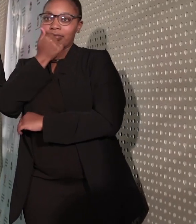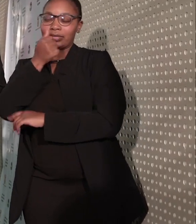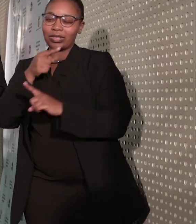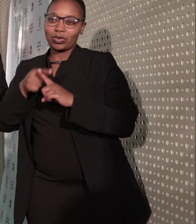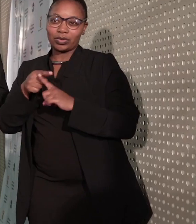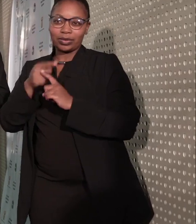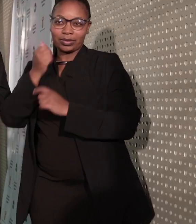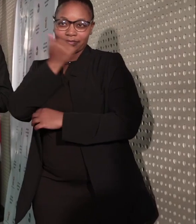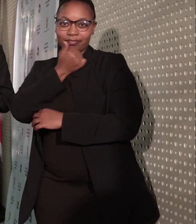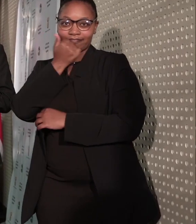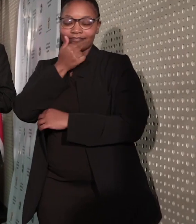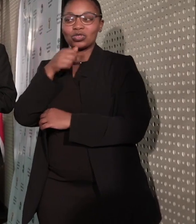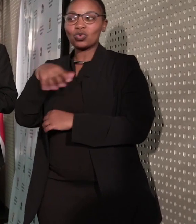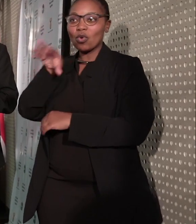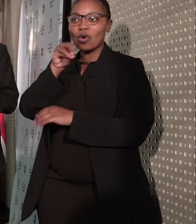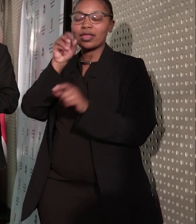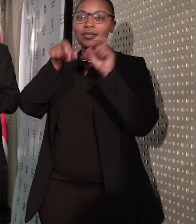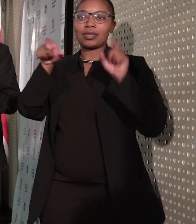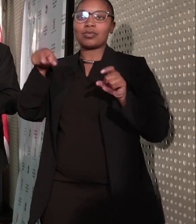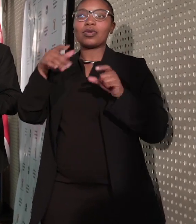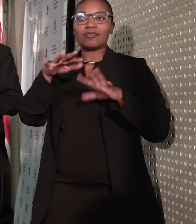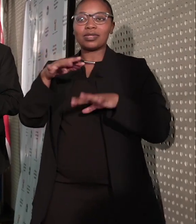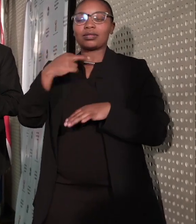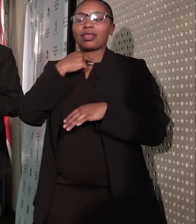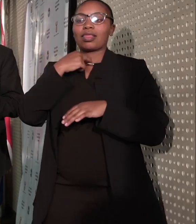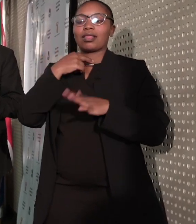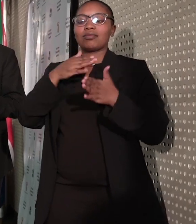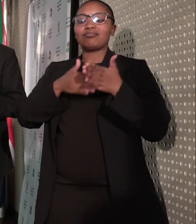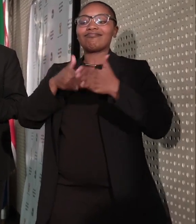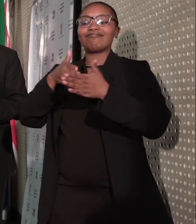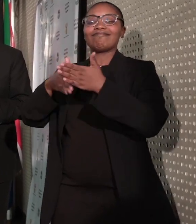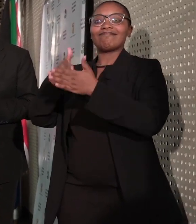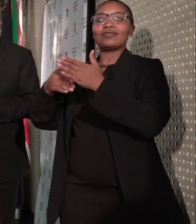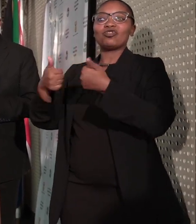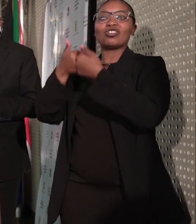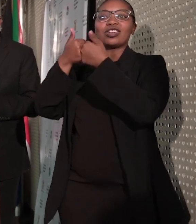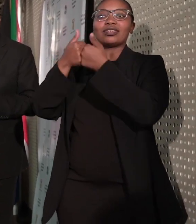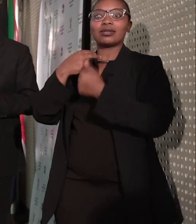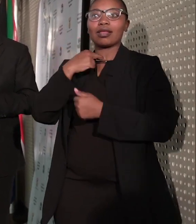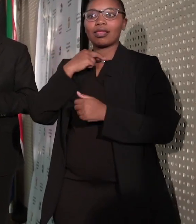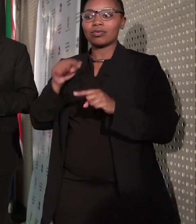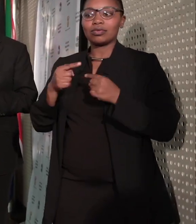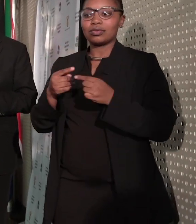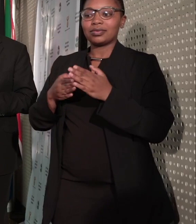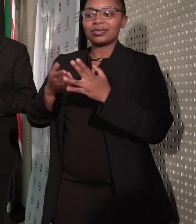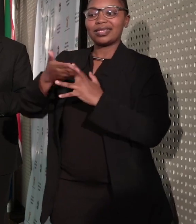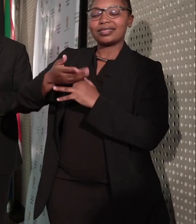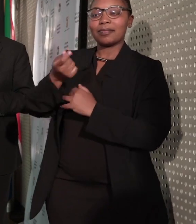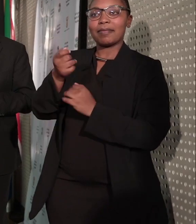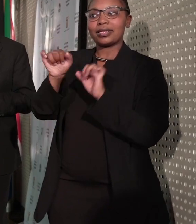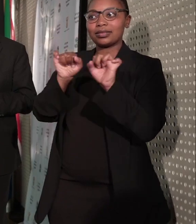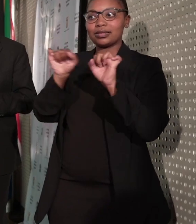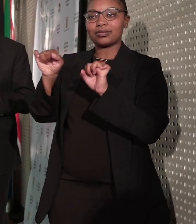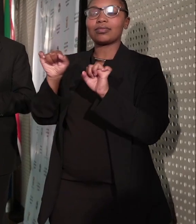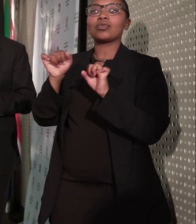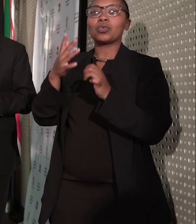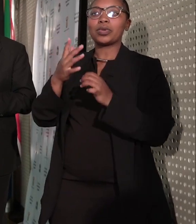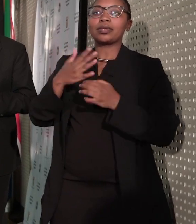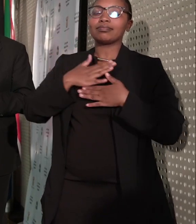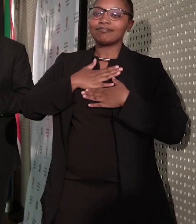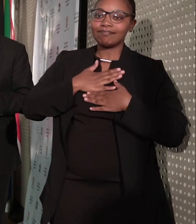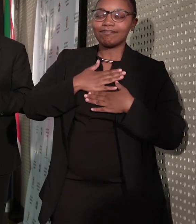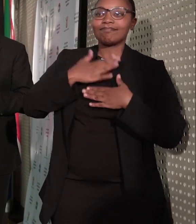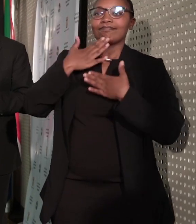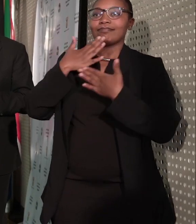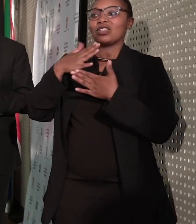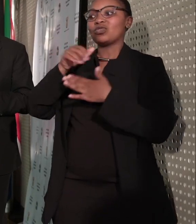the payment value chain for enduring these challenges. We express our gratitude for the support they provided during this